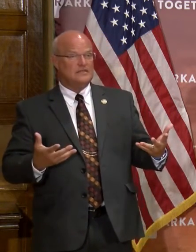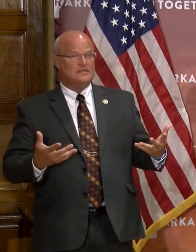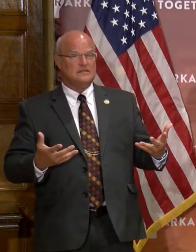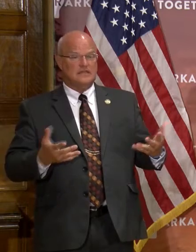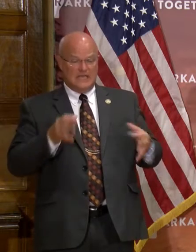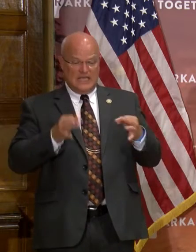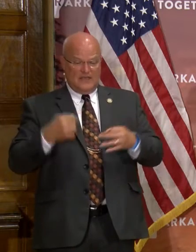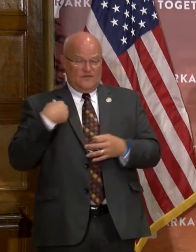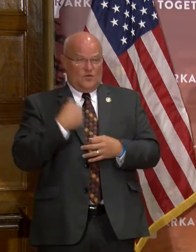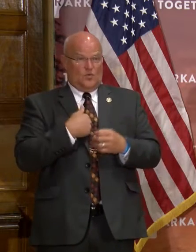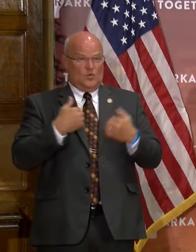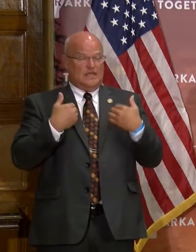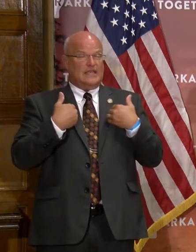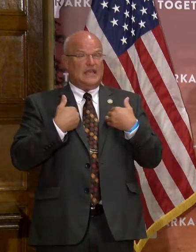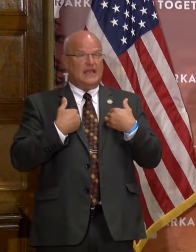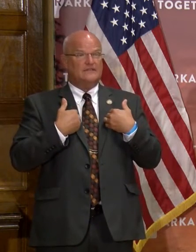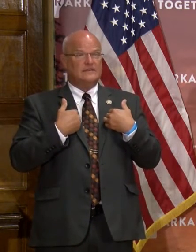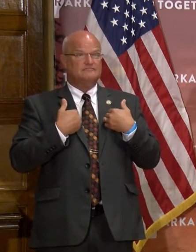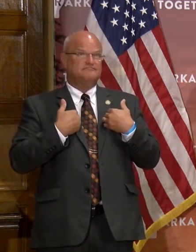you know, if we have a